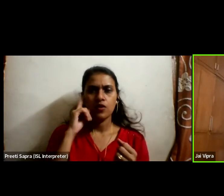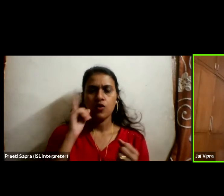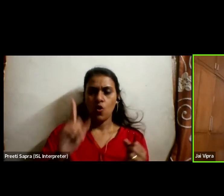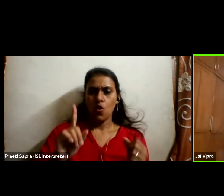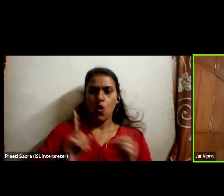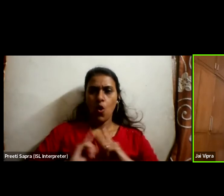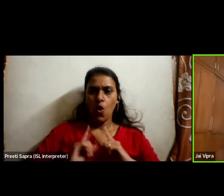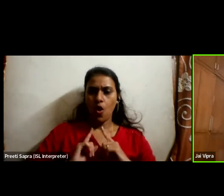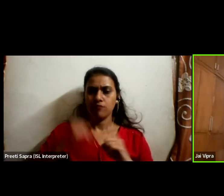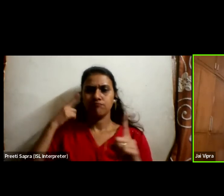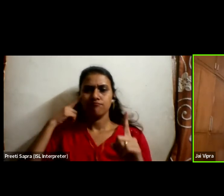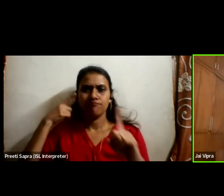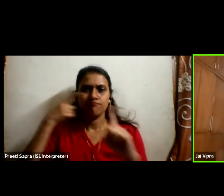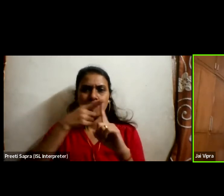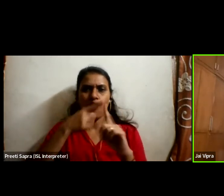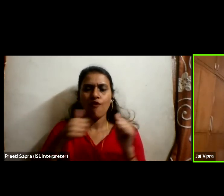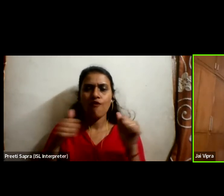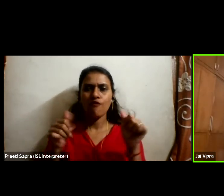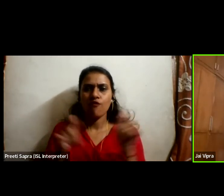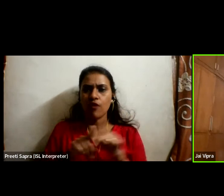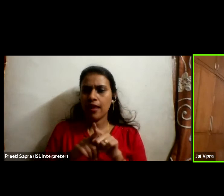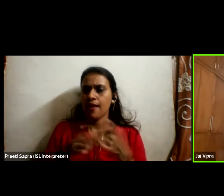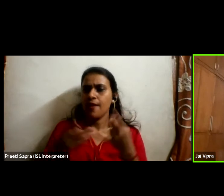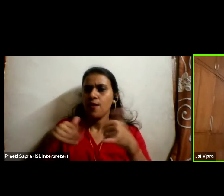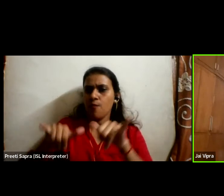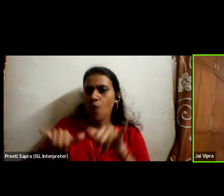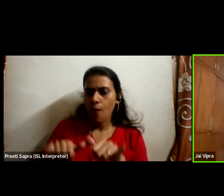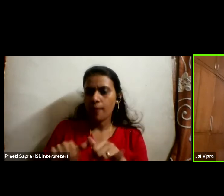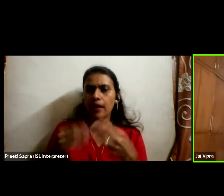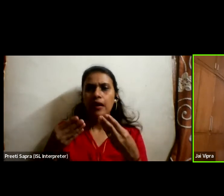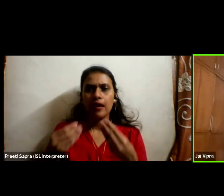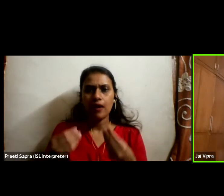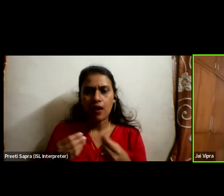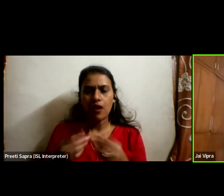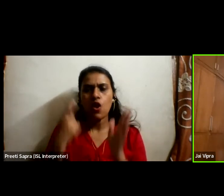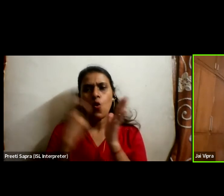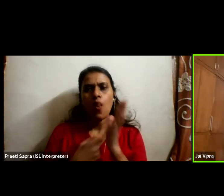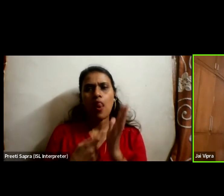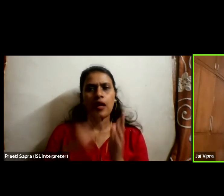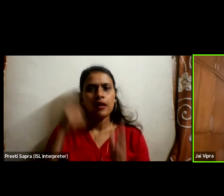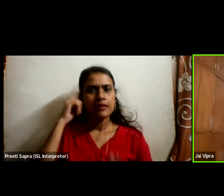to treating data like property approach to regulation?